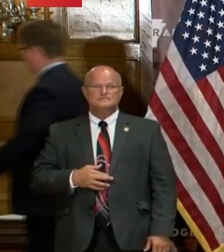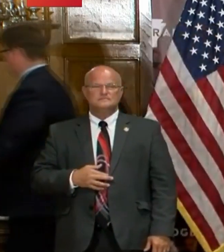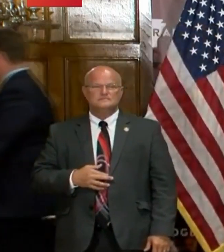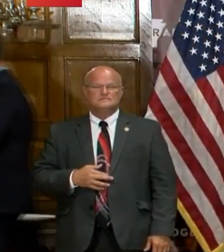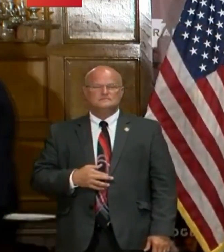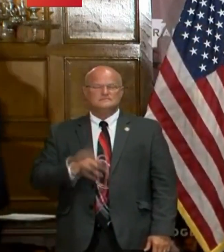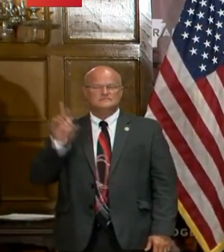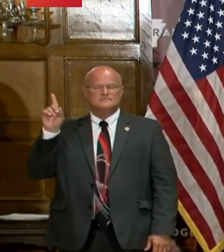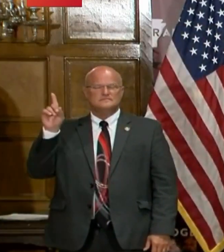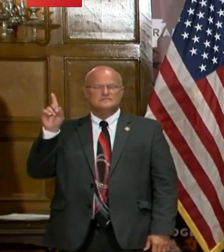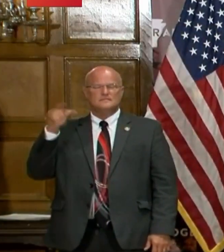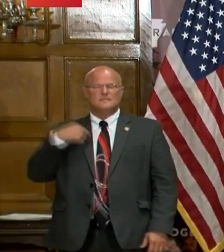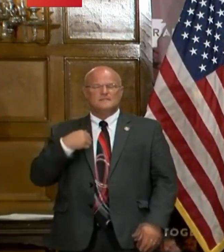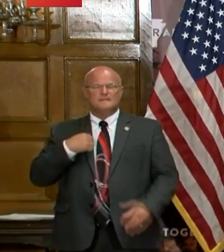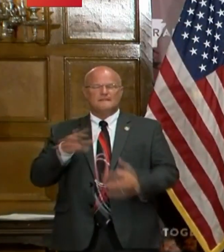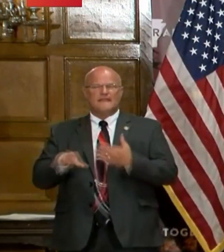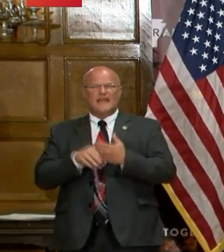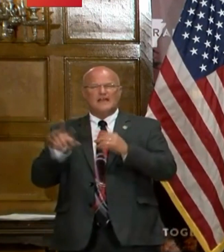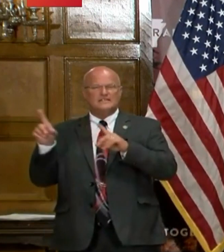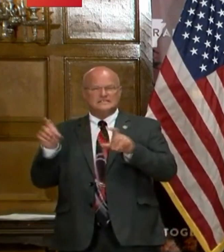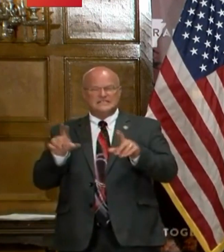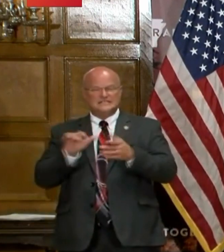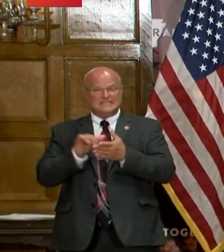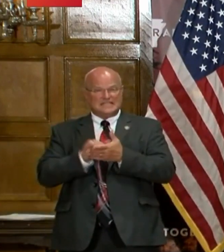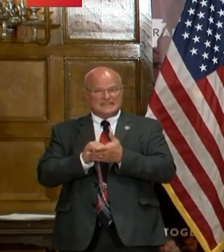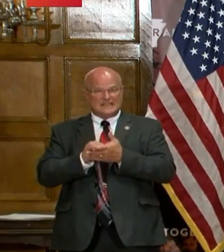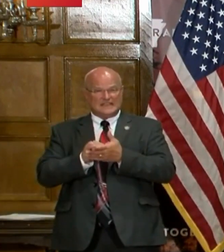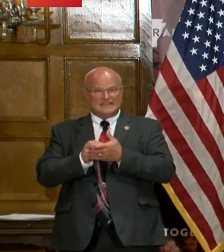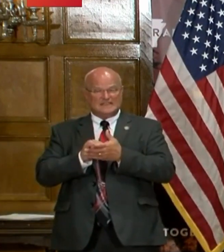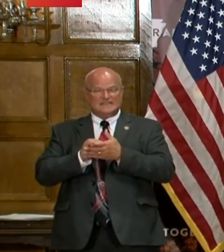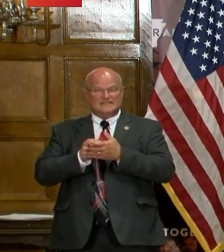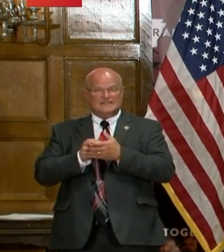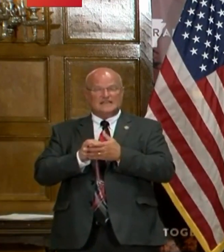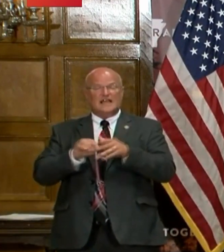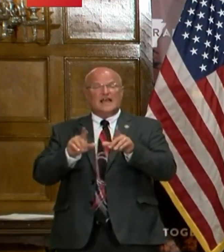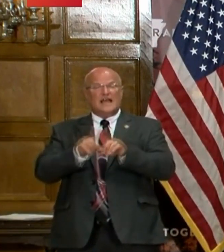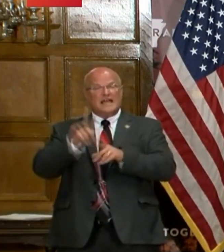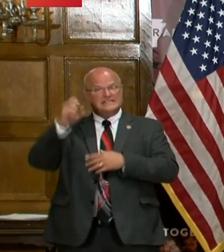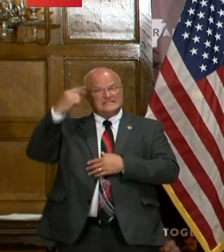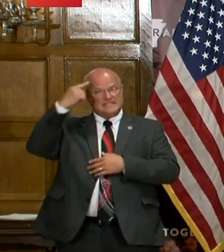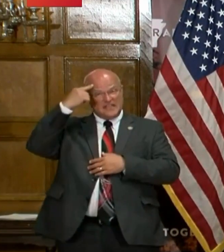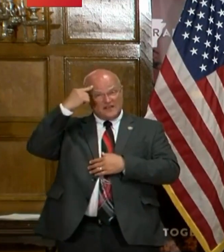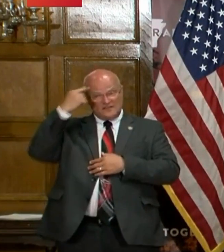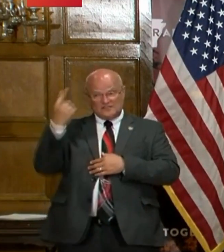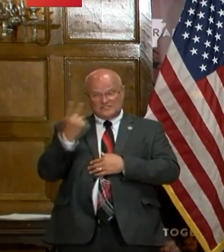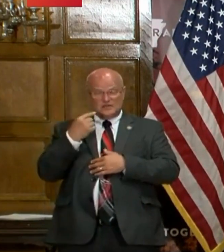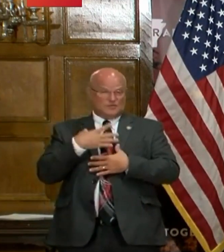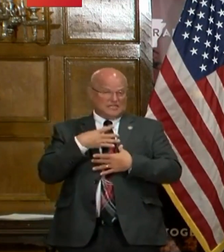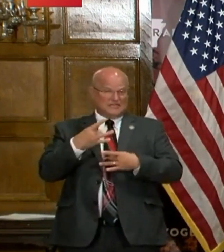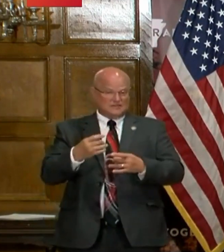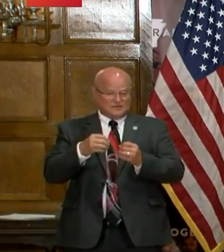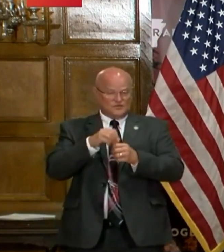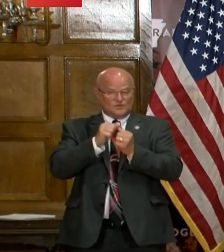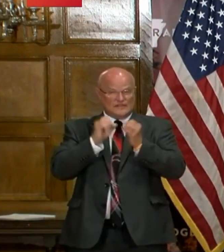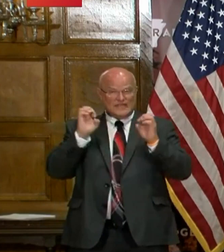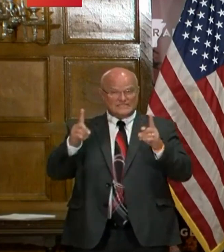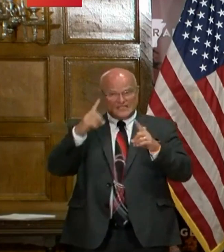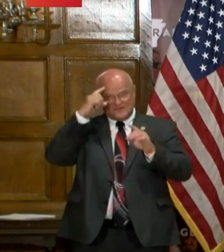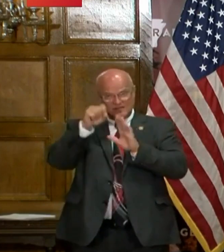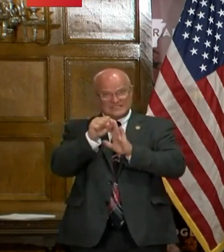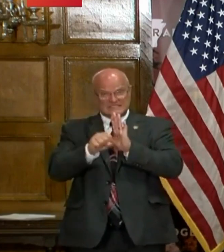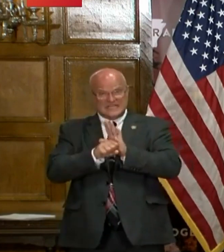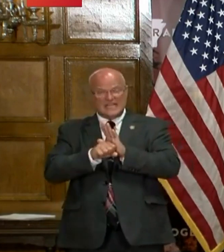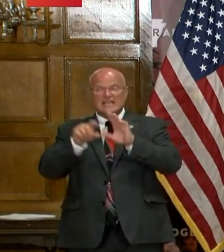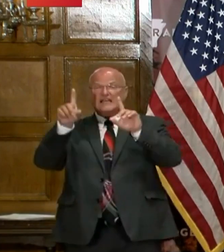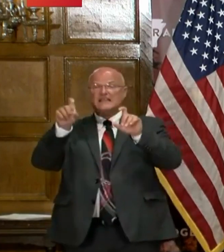Just a second. Let me just add on the testing that as governor, as someone interested in the education of the state,